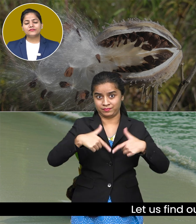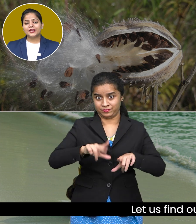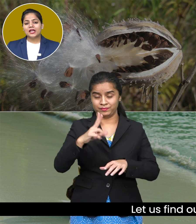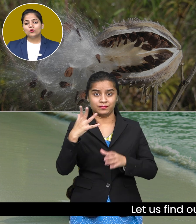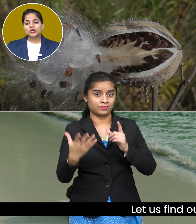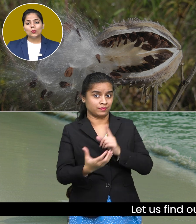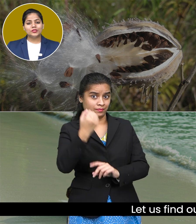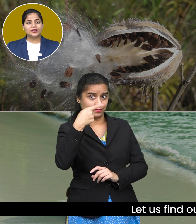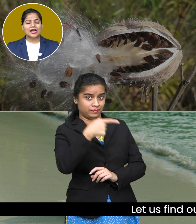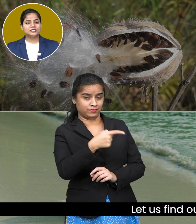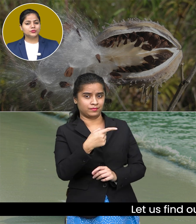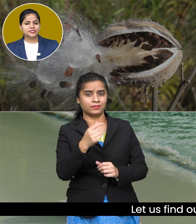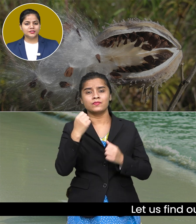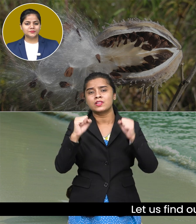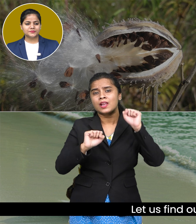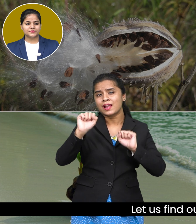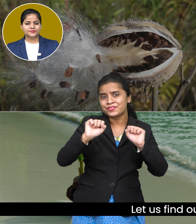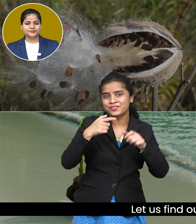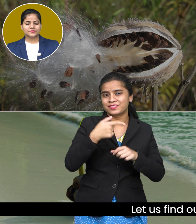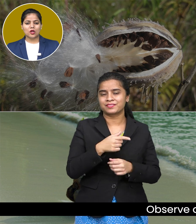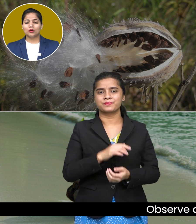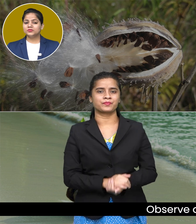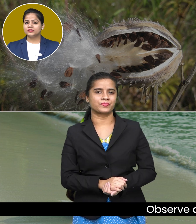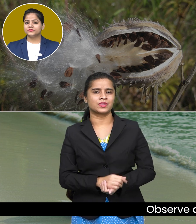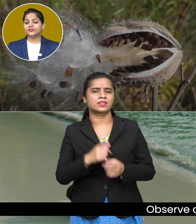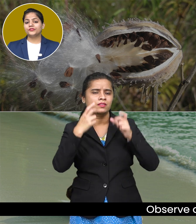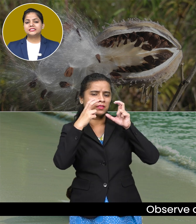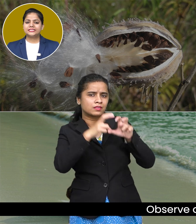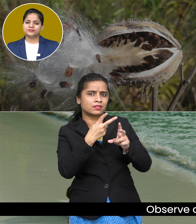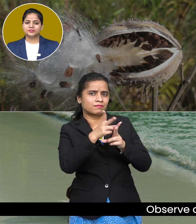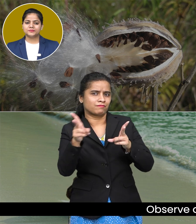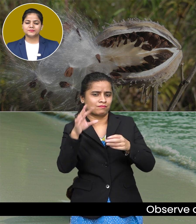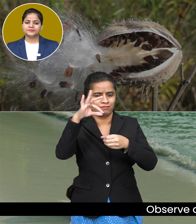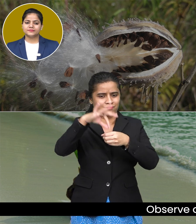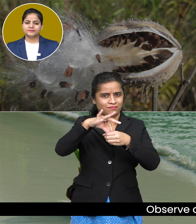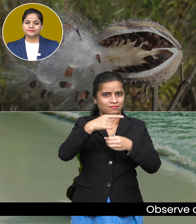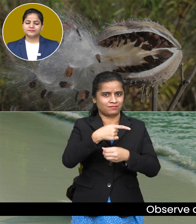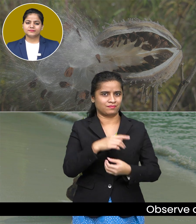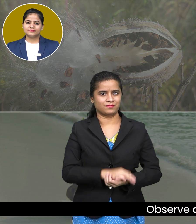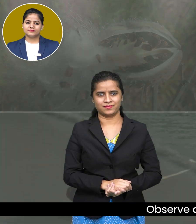Let us find out with an activity. Observe different seeds.